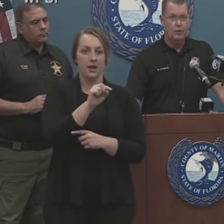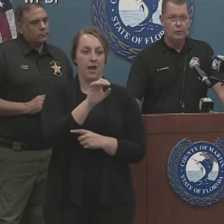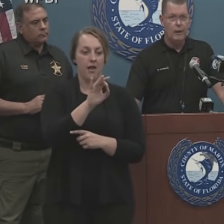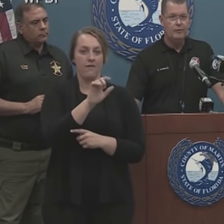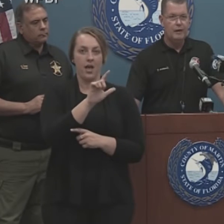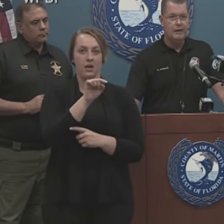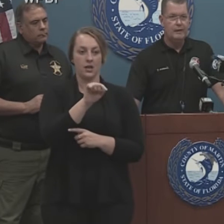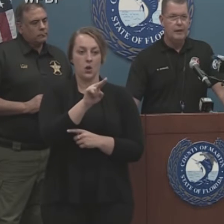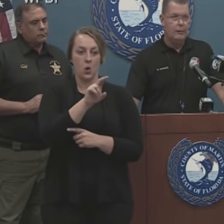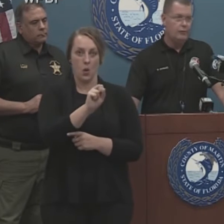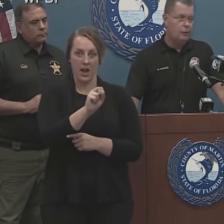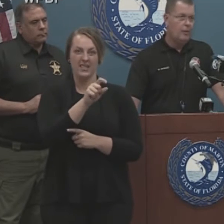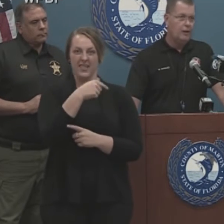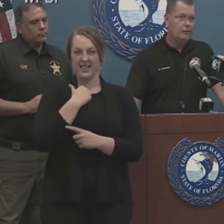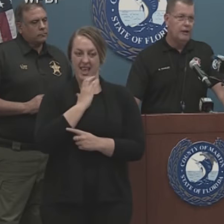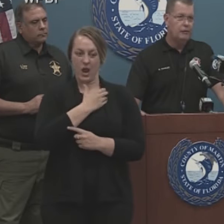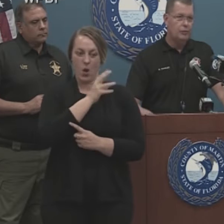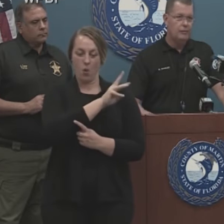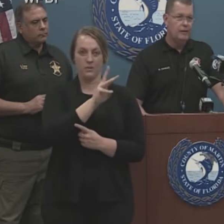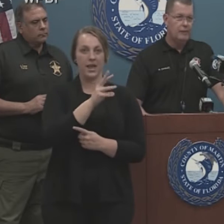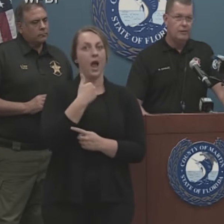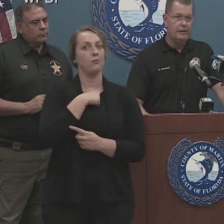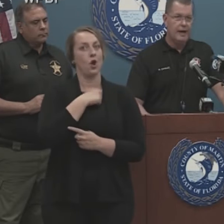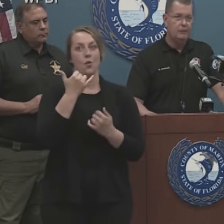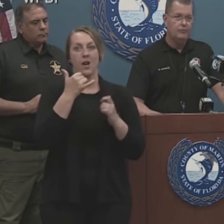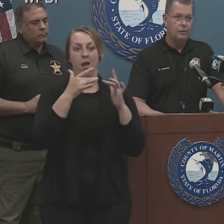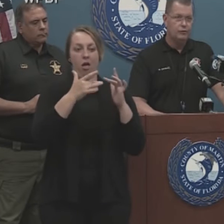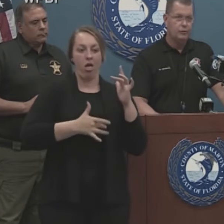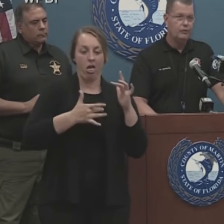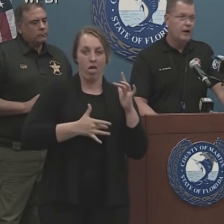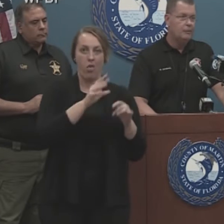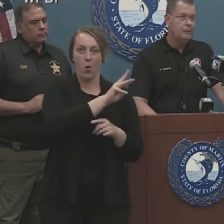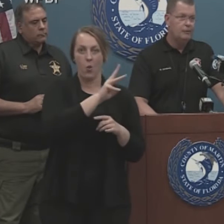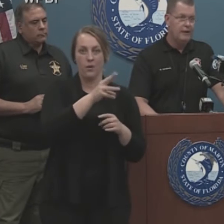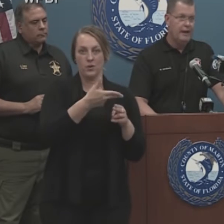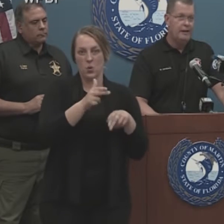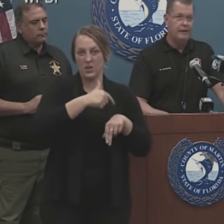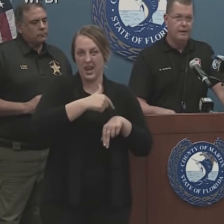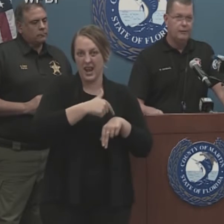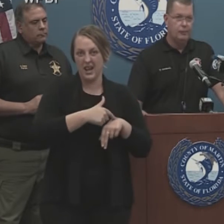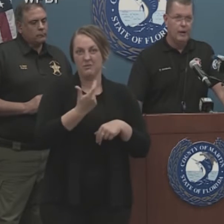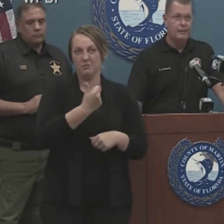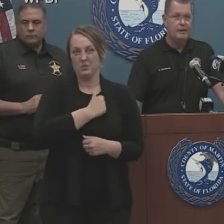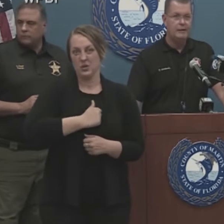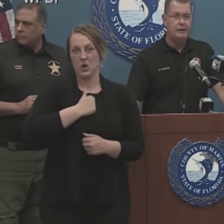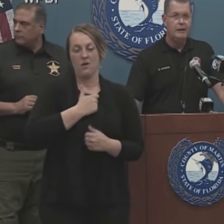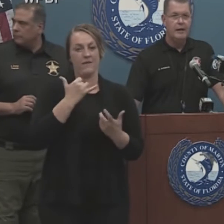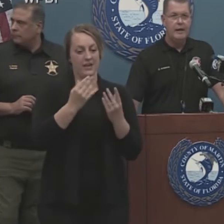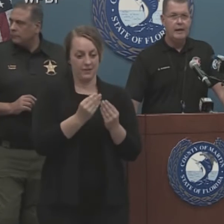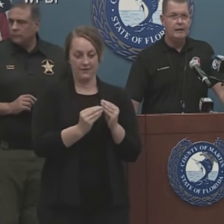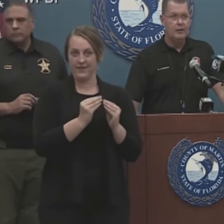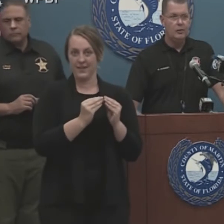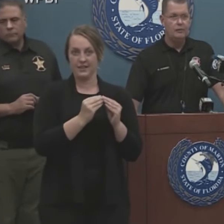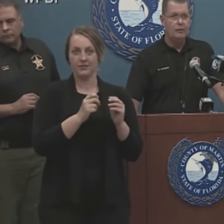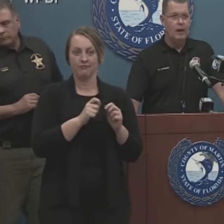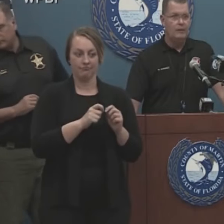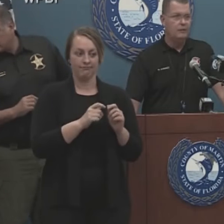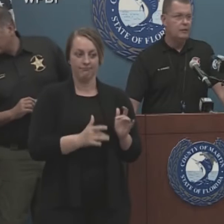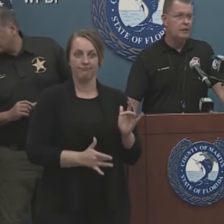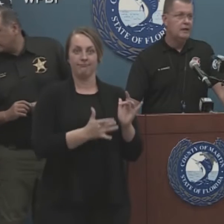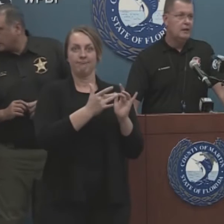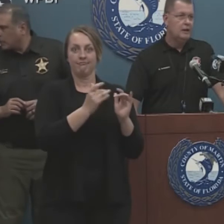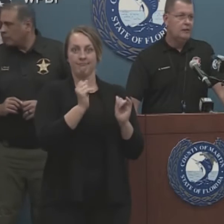martin.fl.us on our website. And we do apologize, our website went down for a short time today. That has been remedied. And